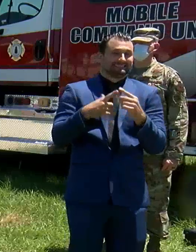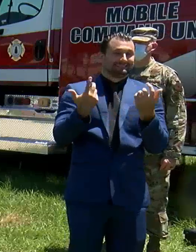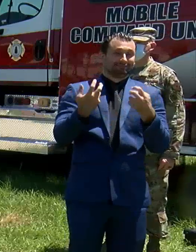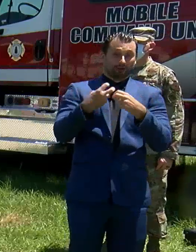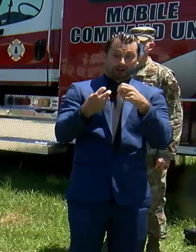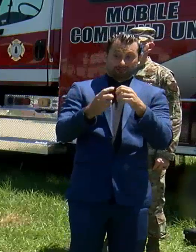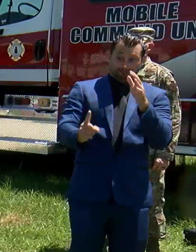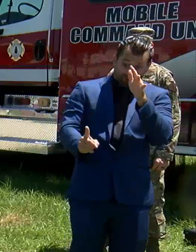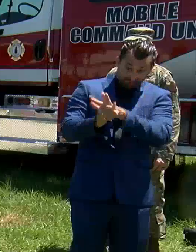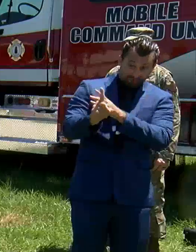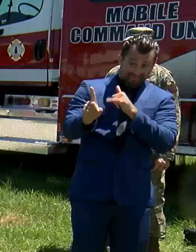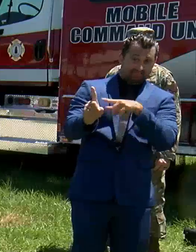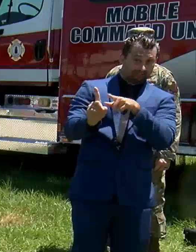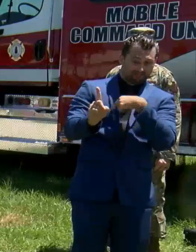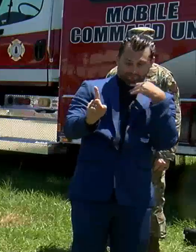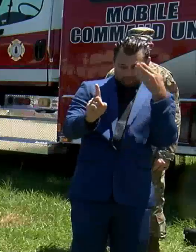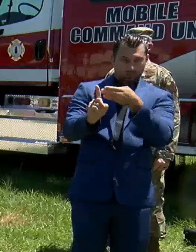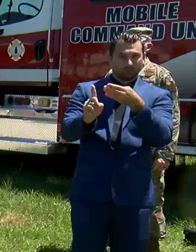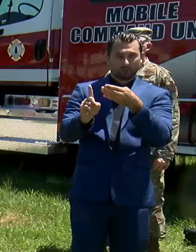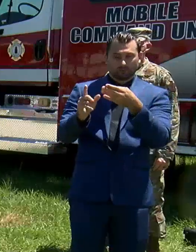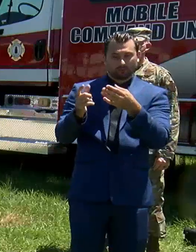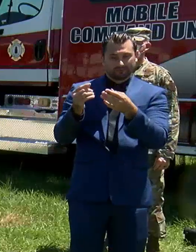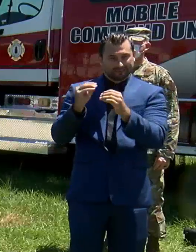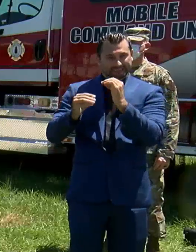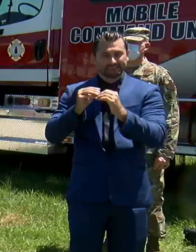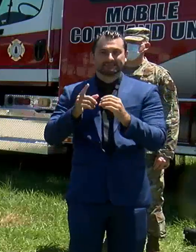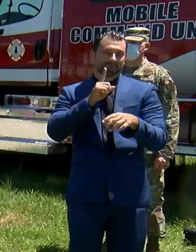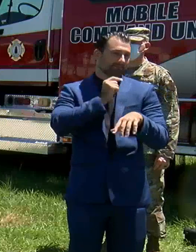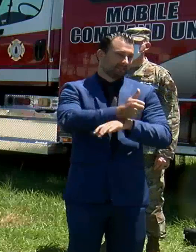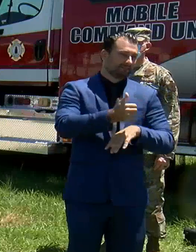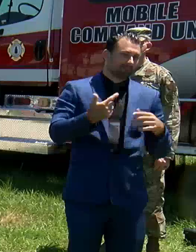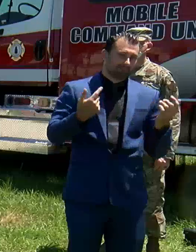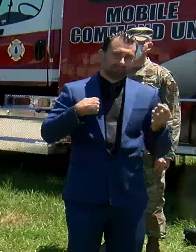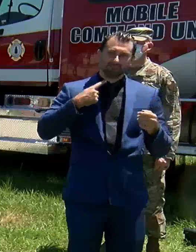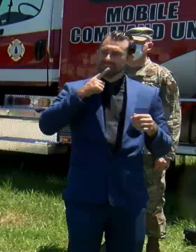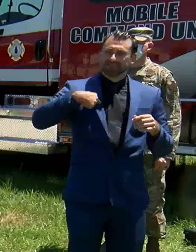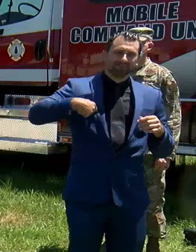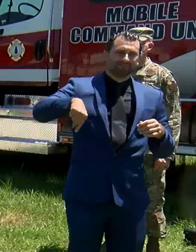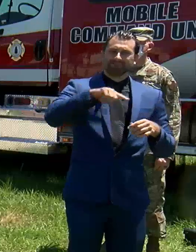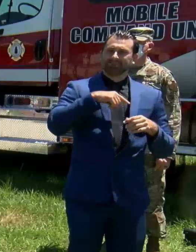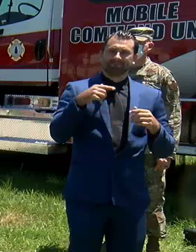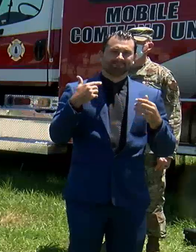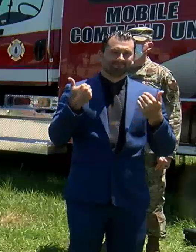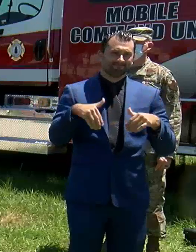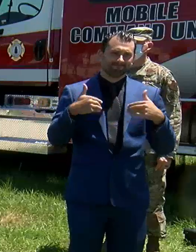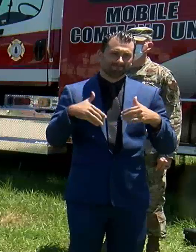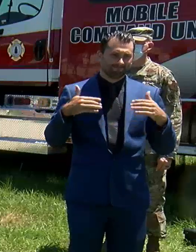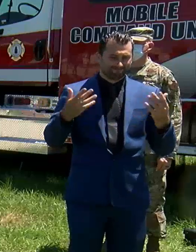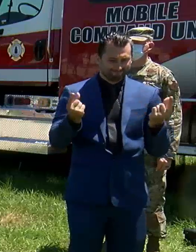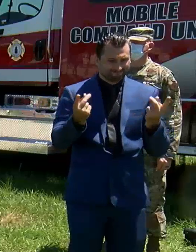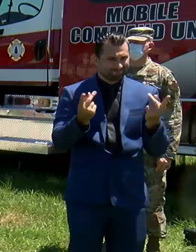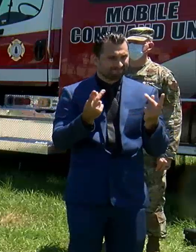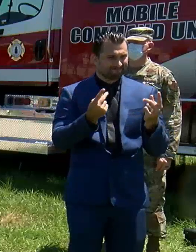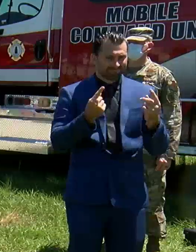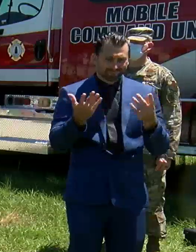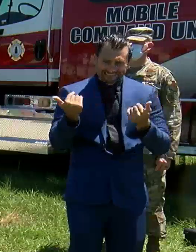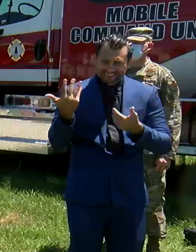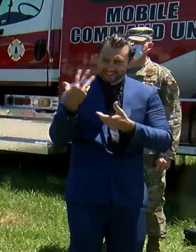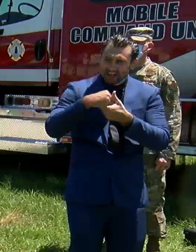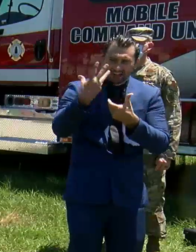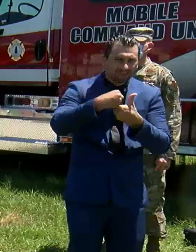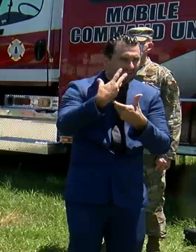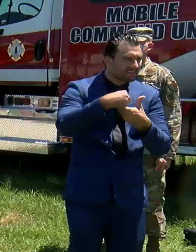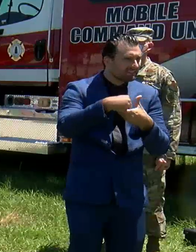what we've done is we've done an all hands on deck approach. This was something that potentially we would not have had any checks